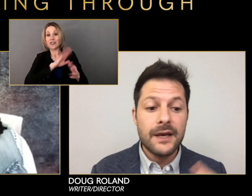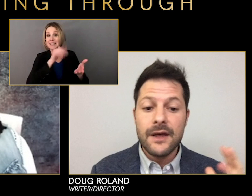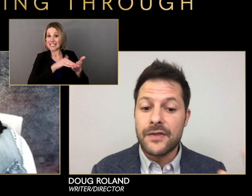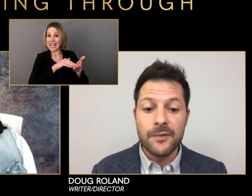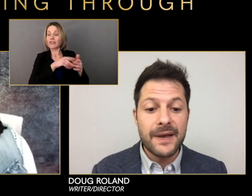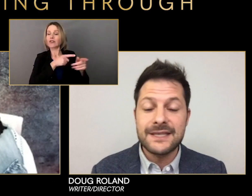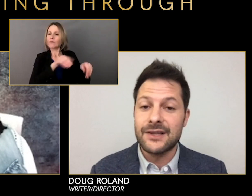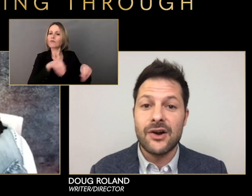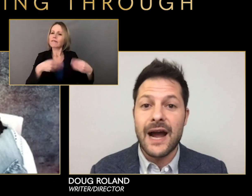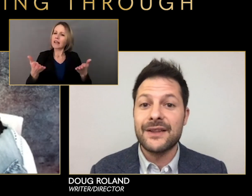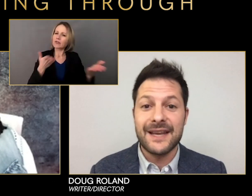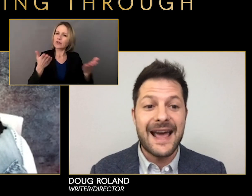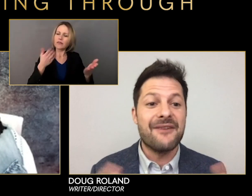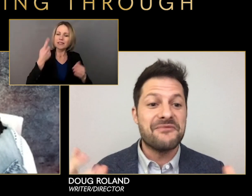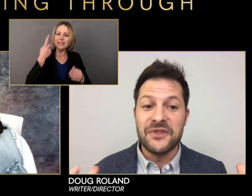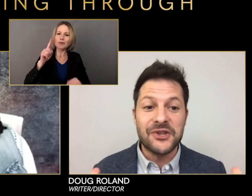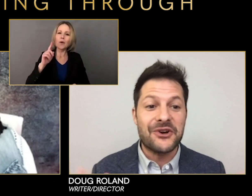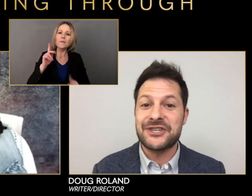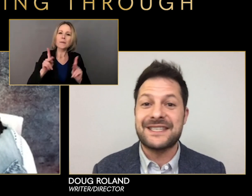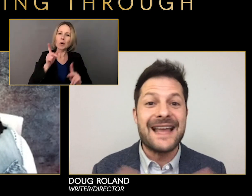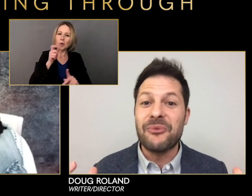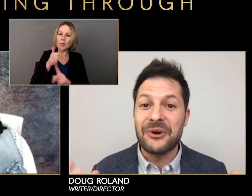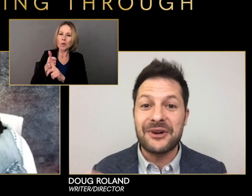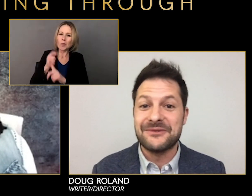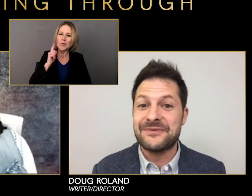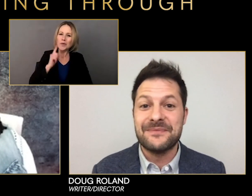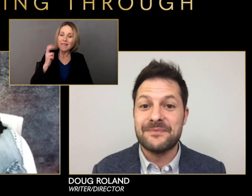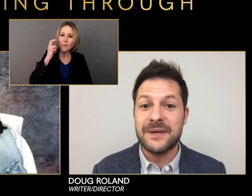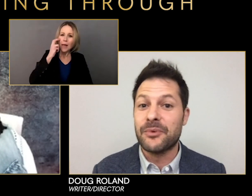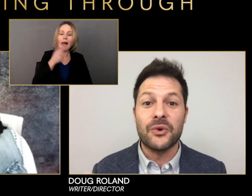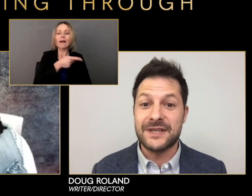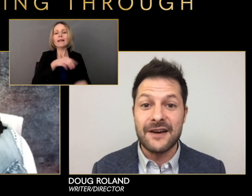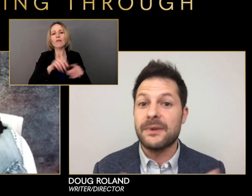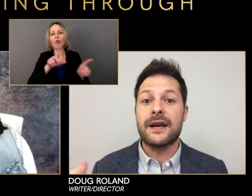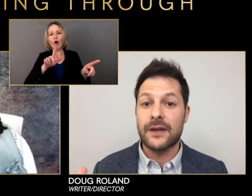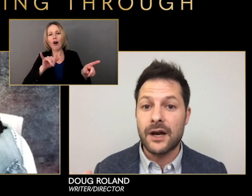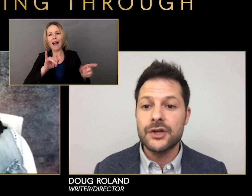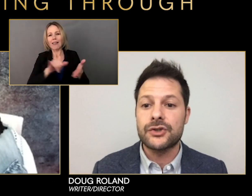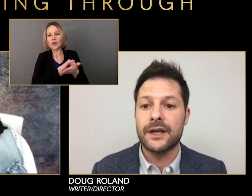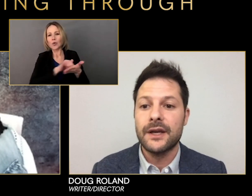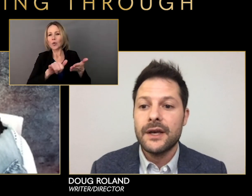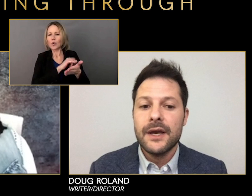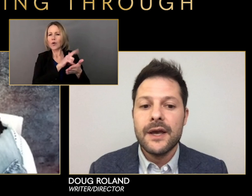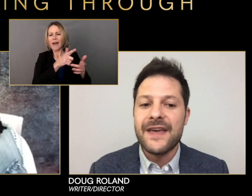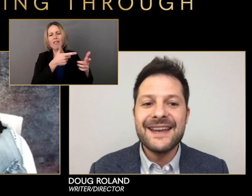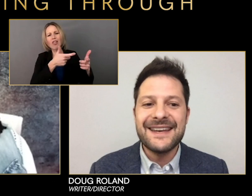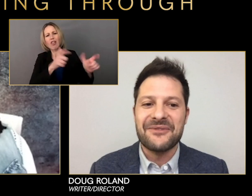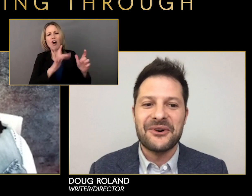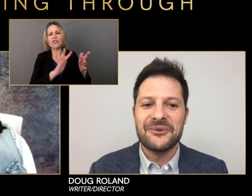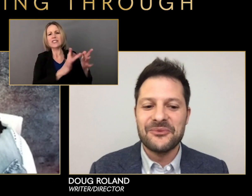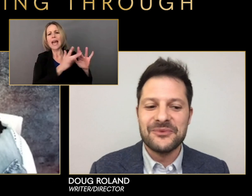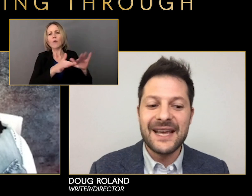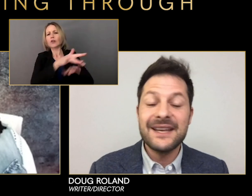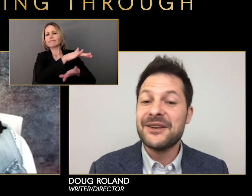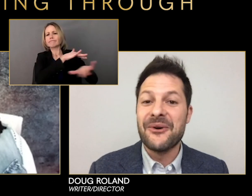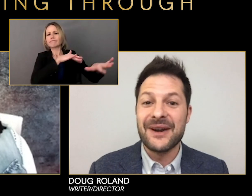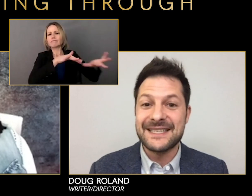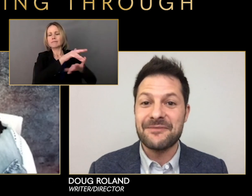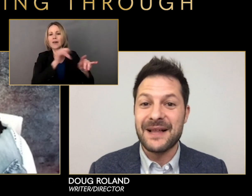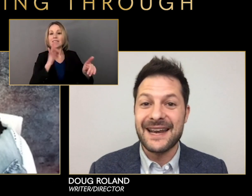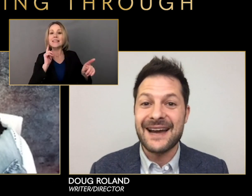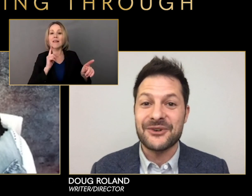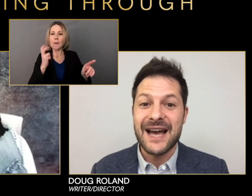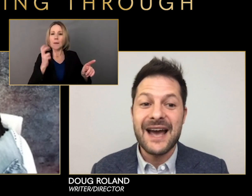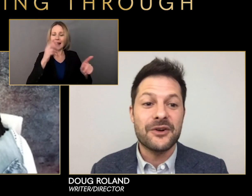deafblind, they're based in Long Island and have the largest network of people who are deafblind in the country. Right. They didn't know